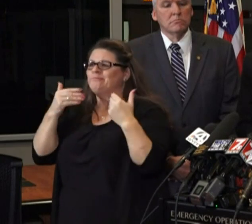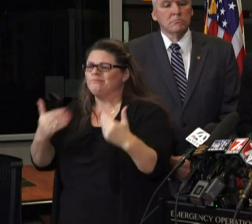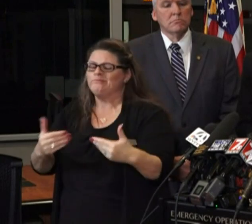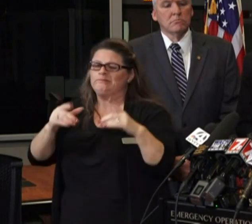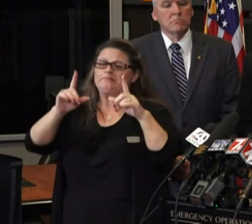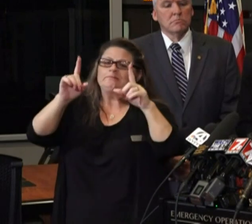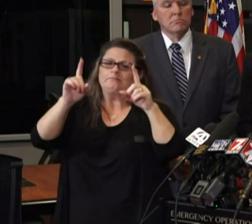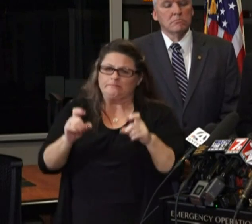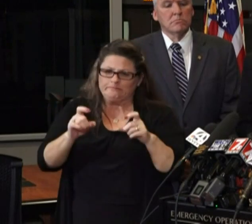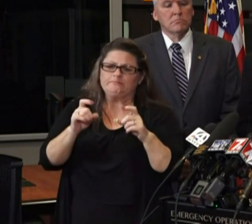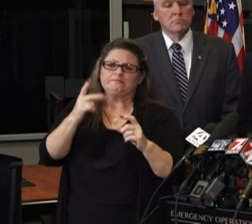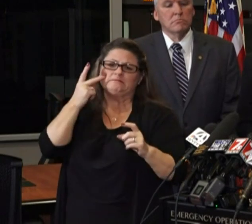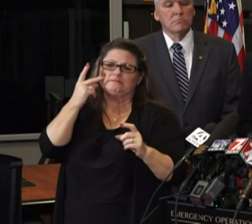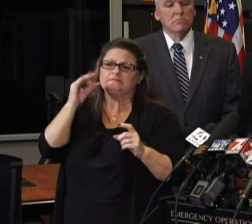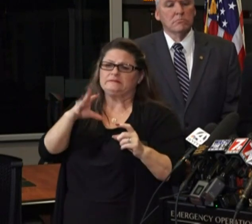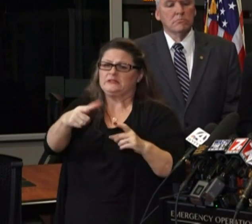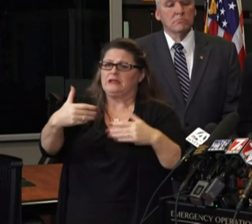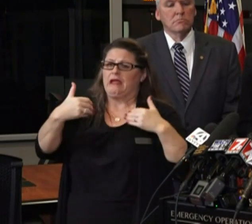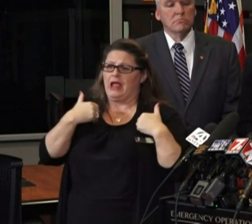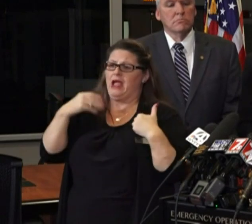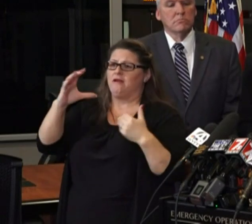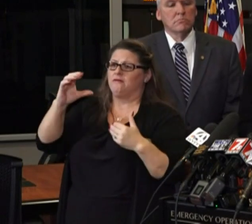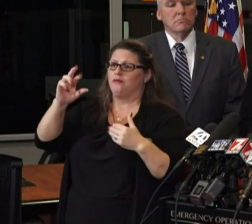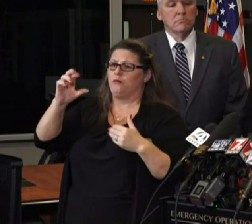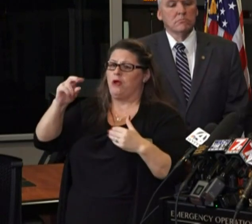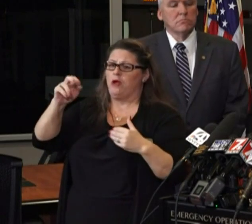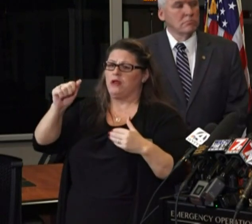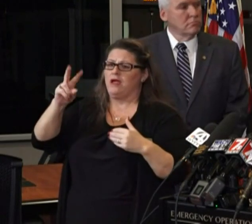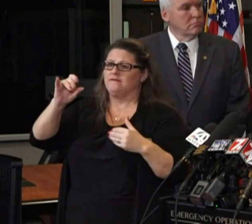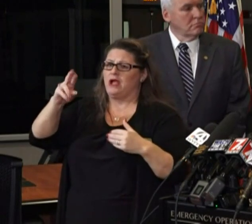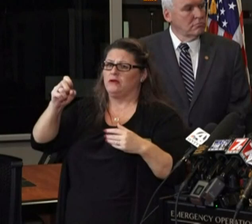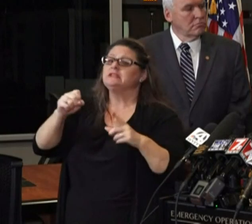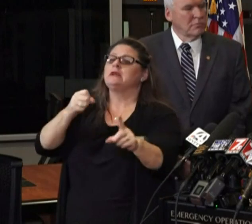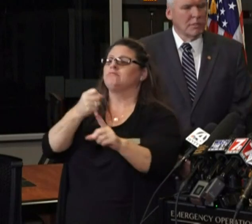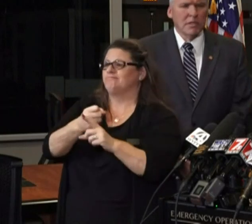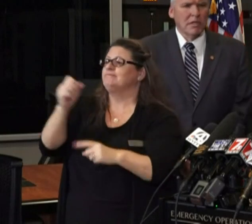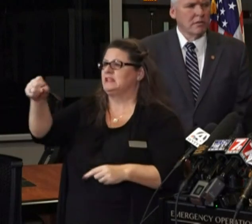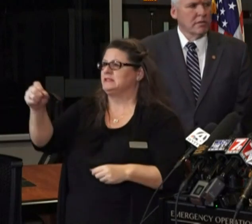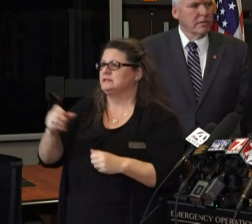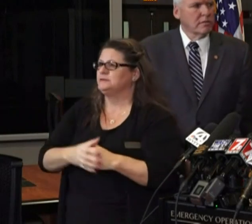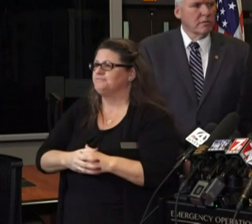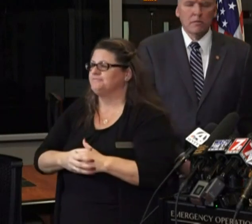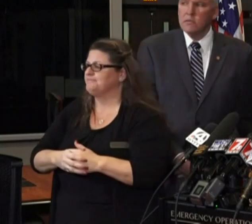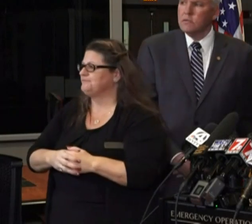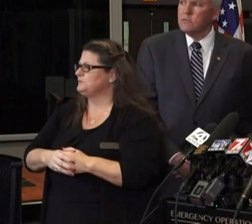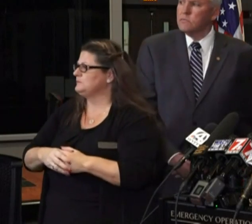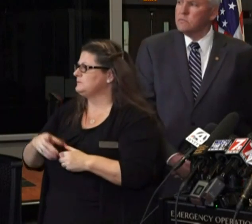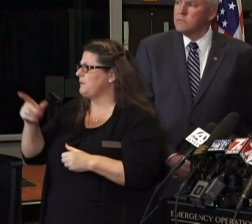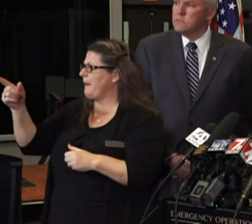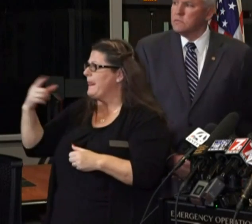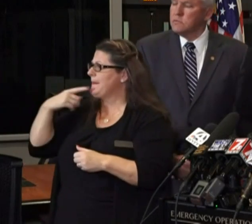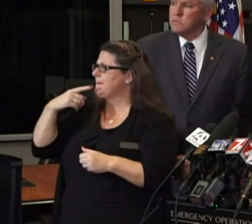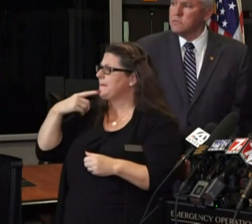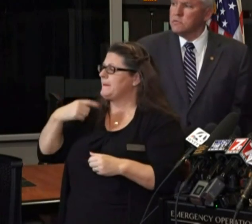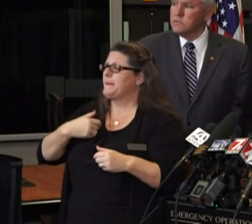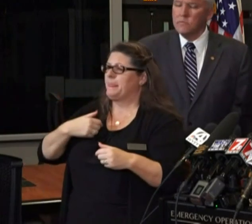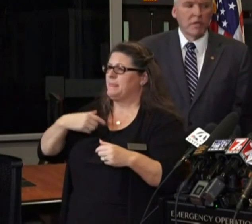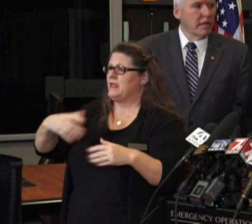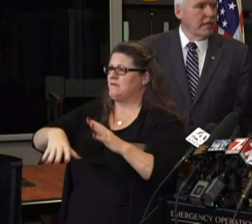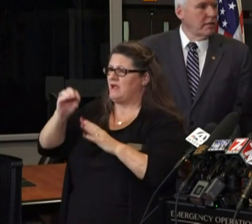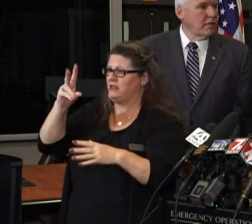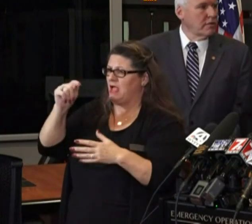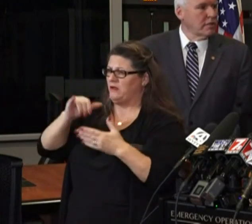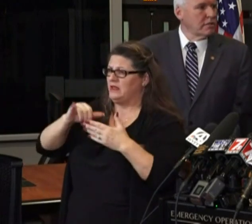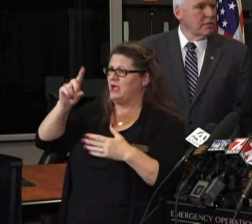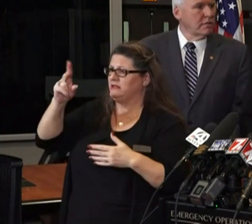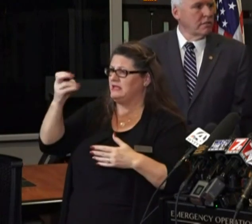of her evaluation is a bit more prolonged. We were being told that detection testing people who had recently returned from